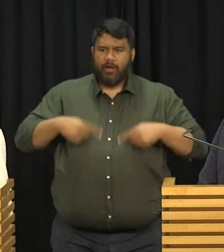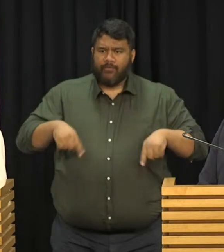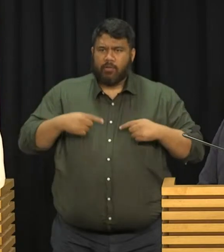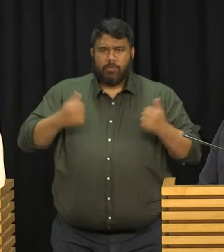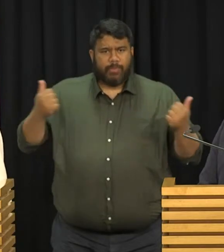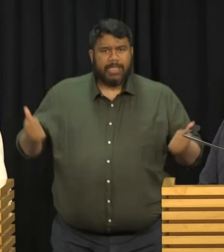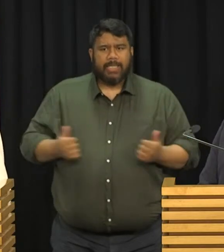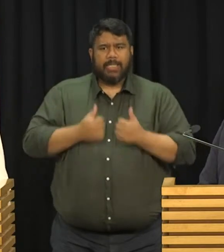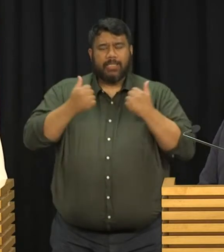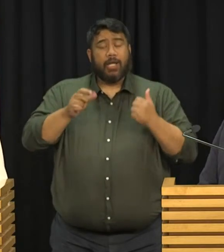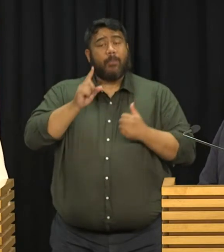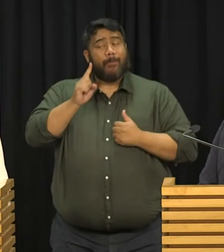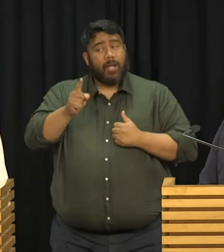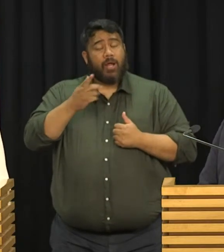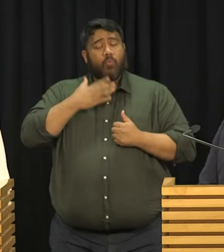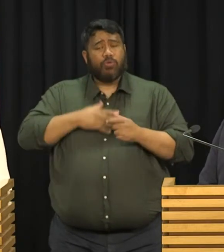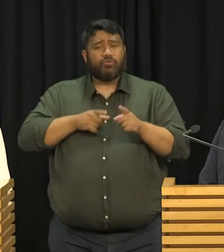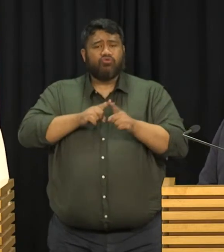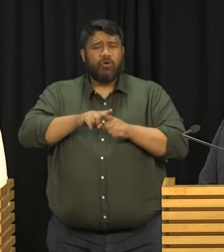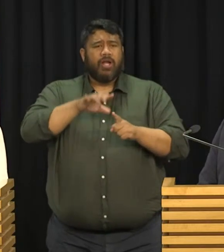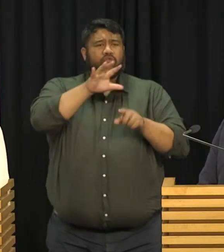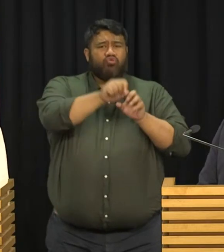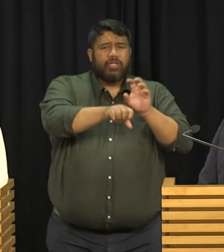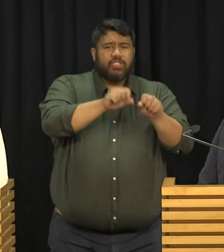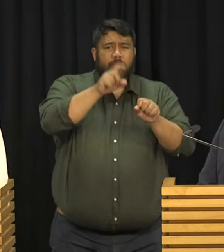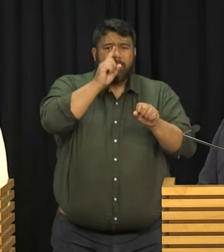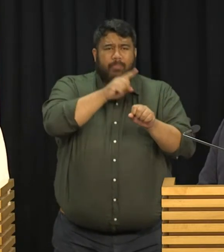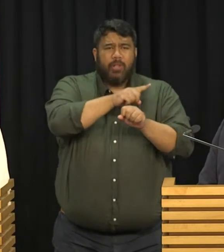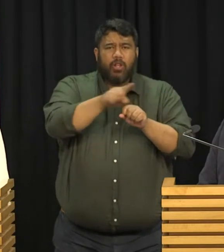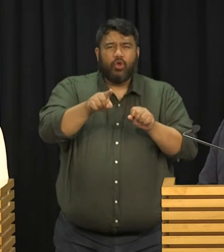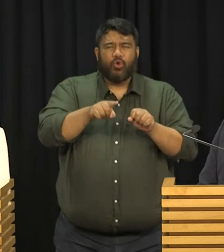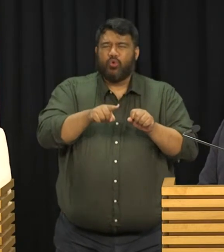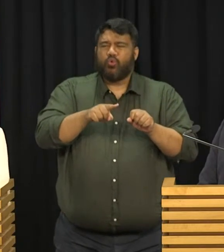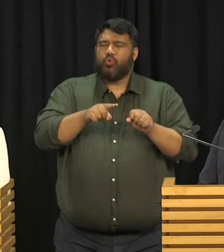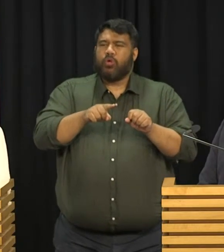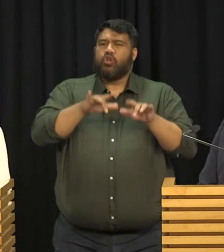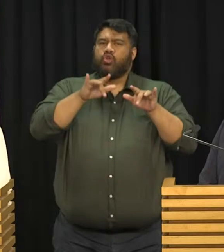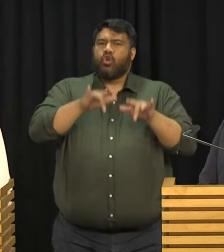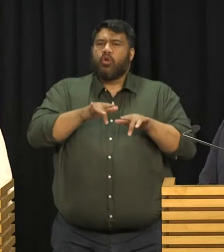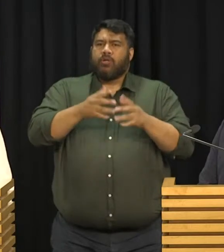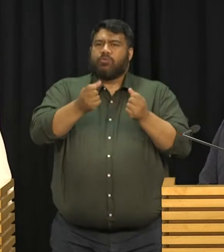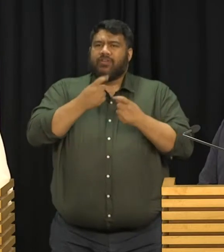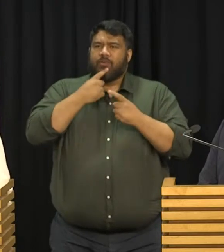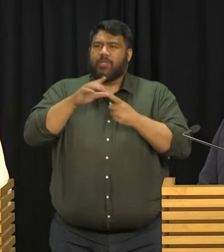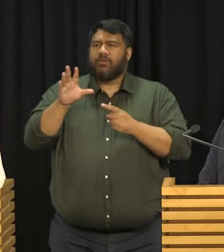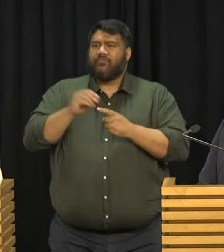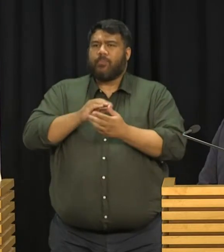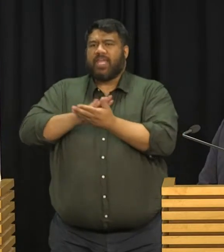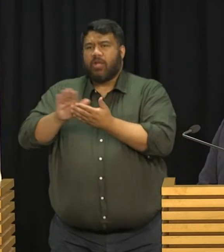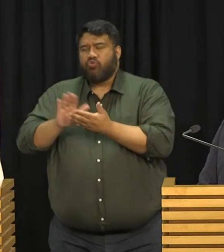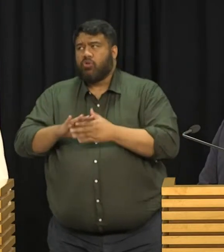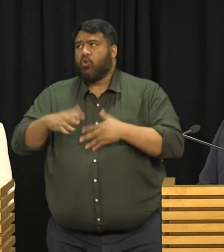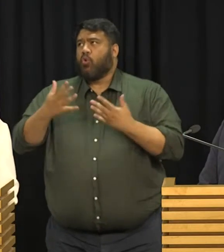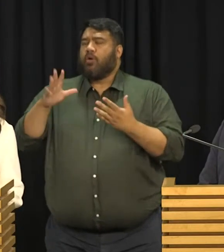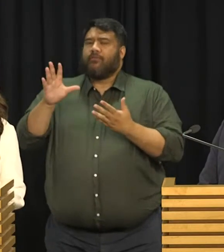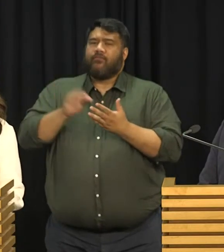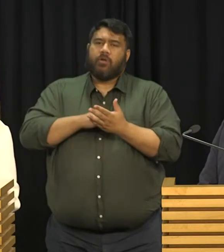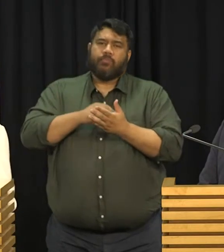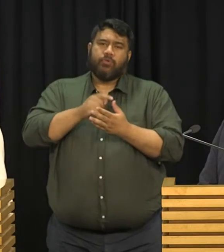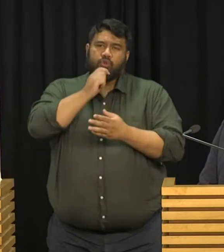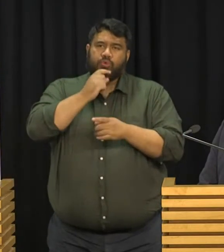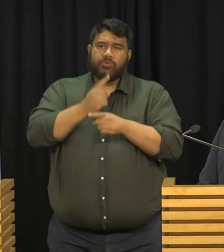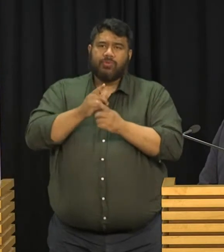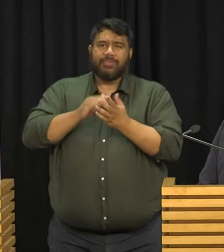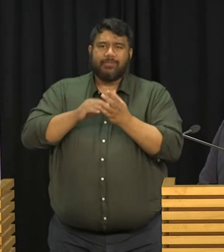better job of reaching into some other corners where people might not get information from sources like ZB or even the Herald. Does that mean more Facebook Lives?